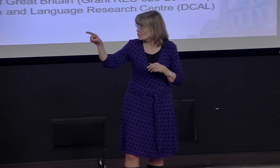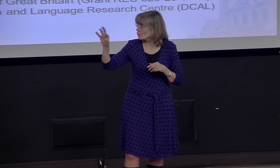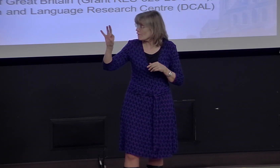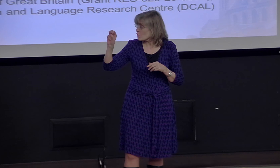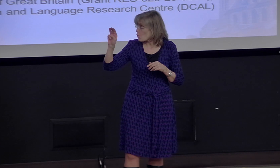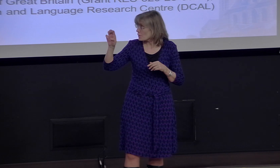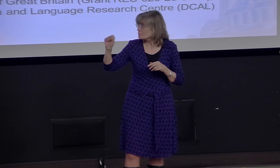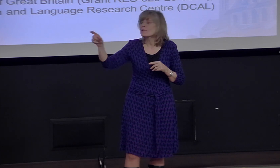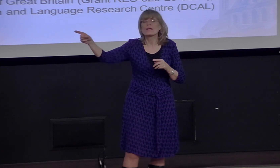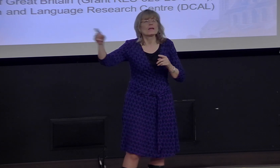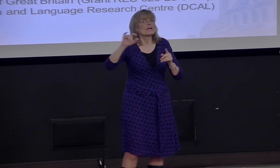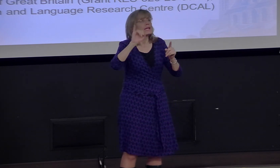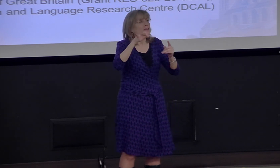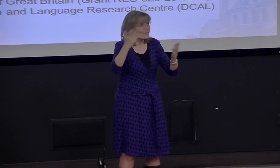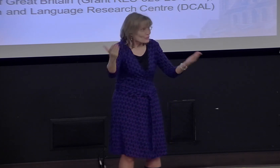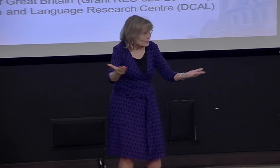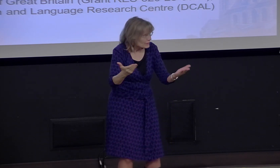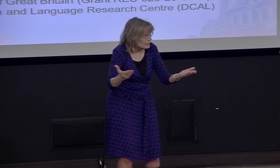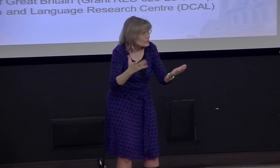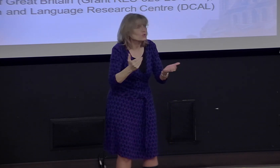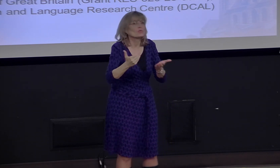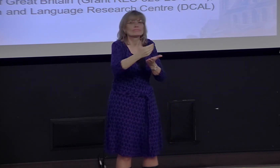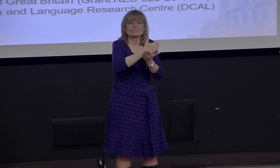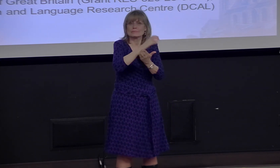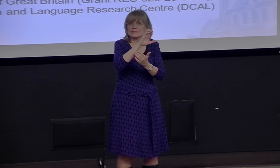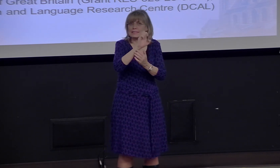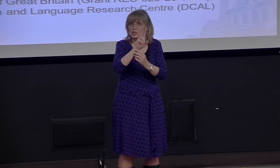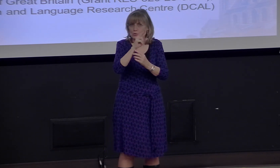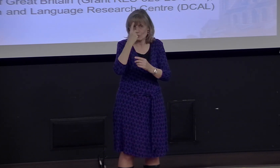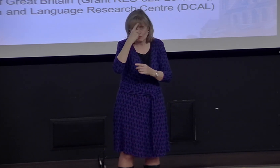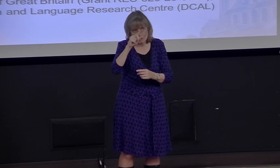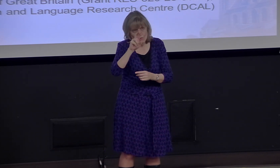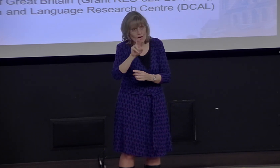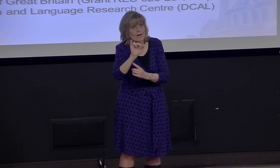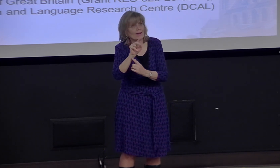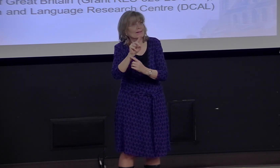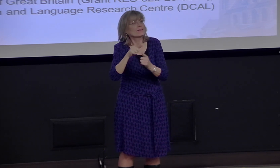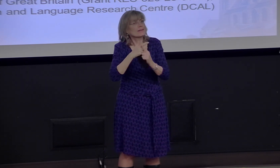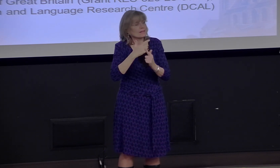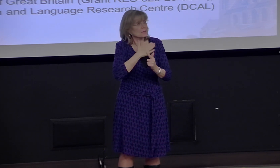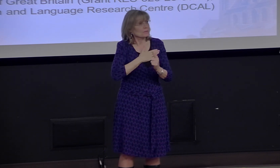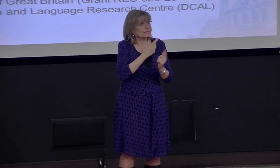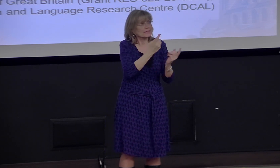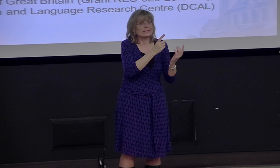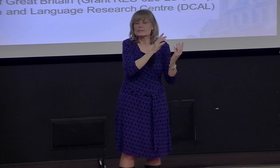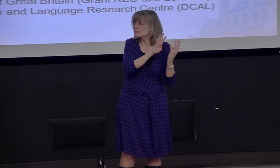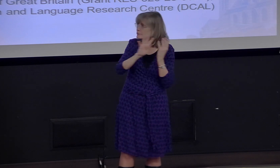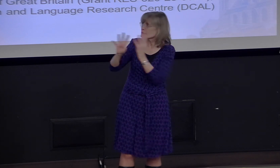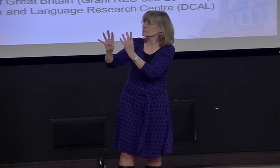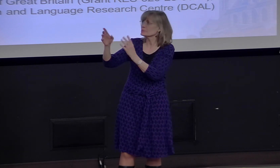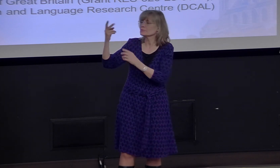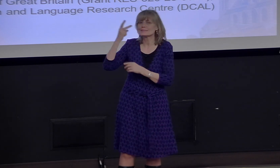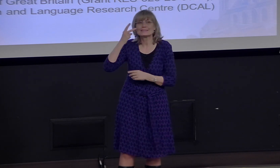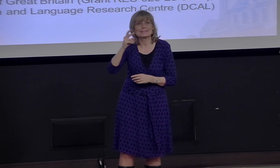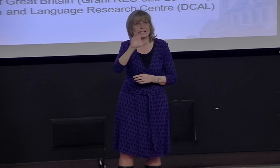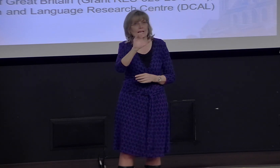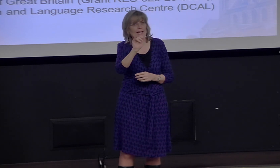And I just wanted to check if we have our CEU forms here. If you're here to earn CEUs for RIT, please feel free to